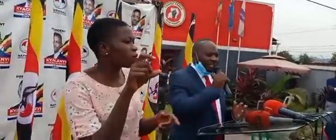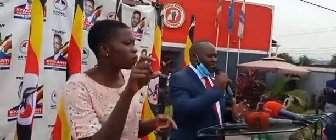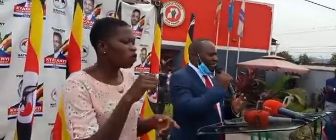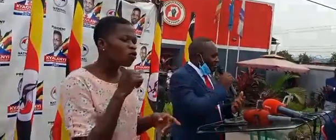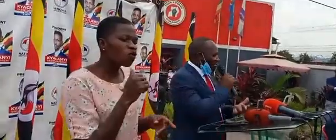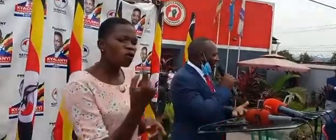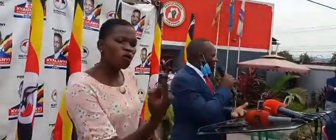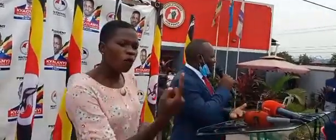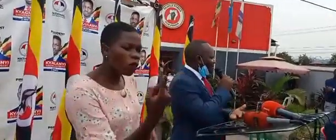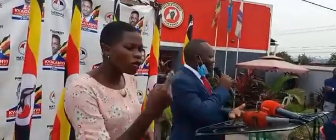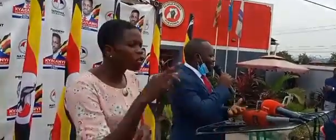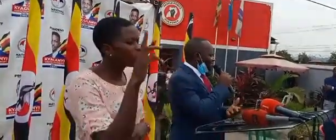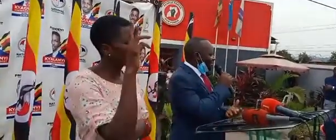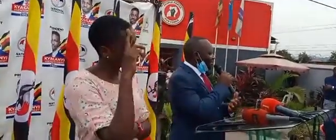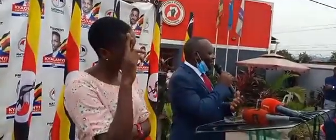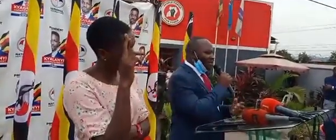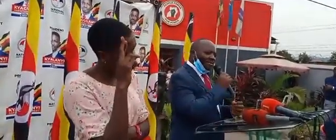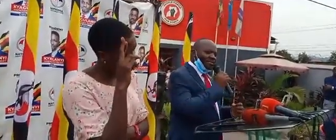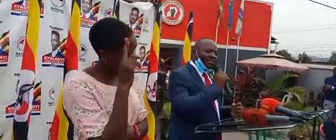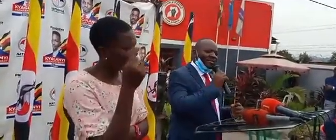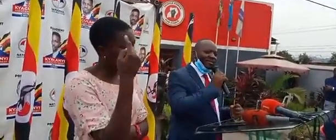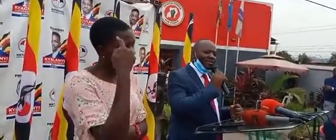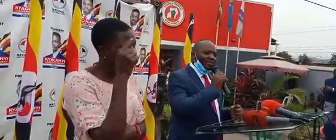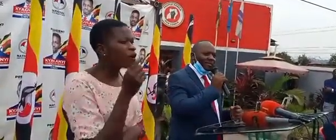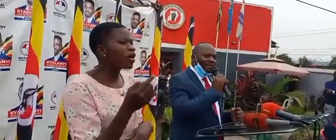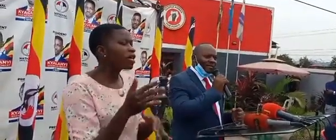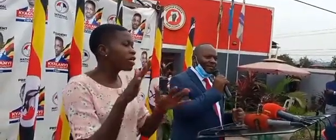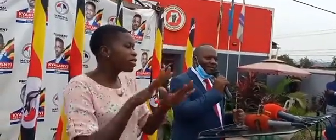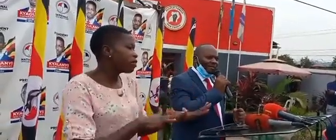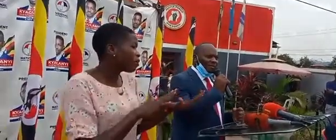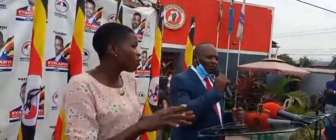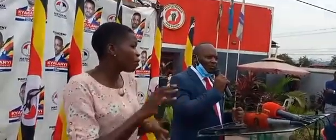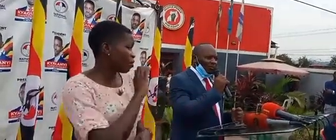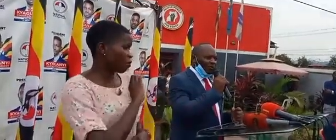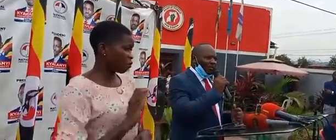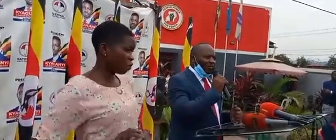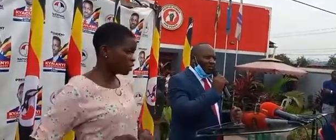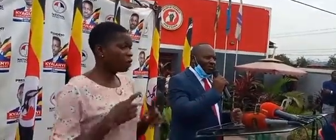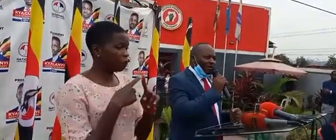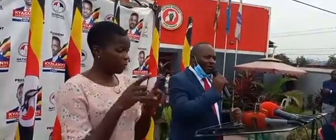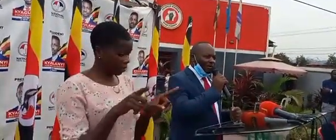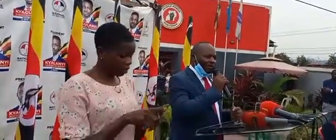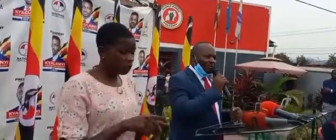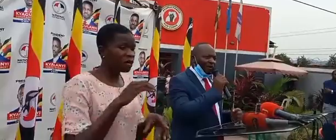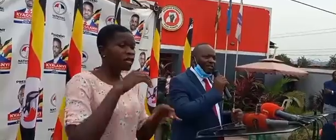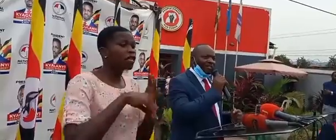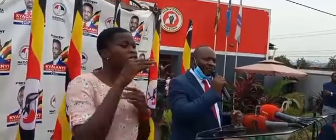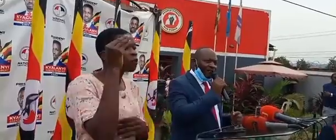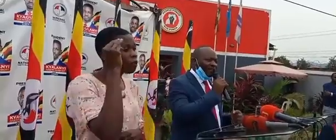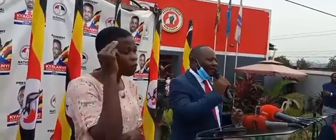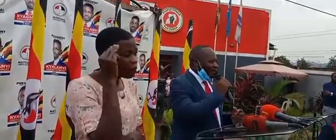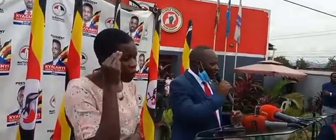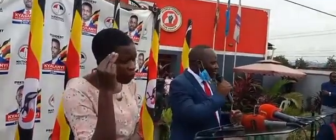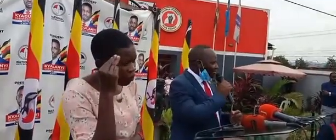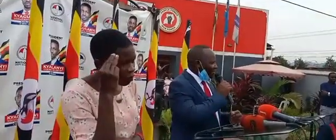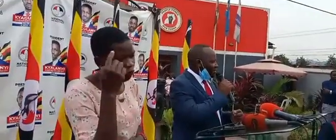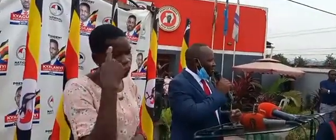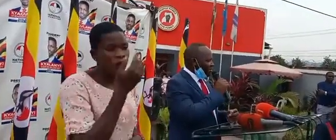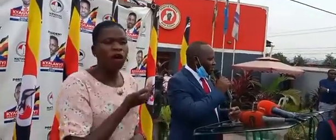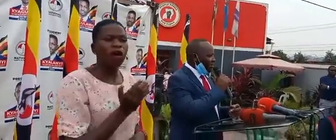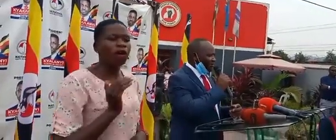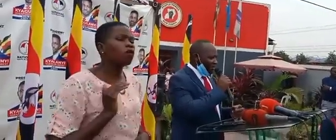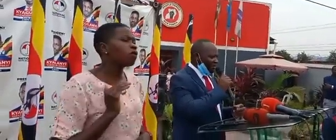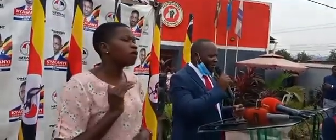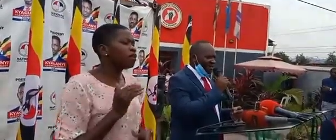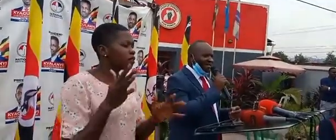not only in memory of a suffering Christ, but also in memory of our suffering colleagues, because